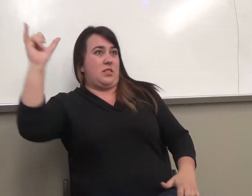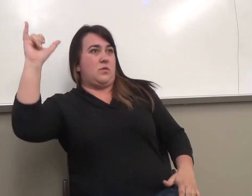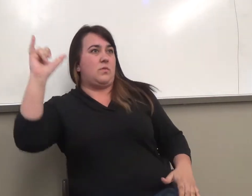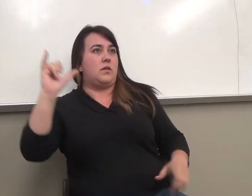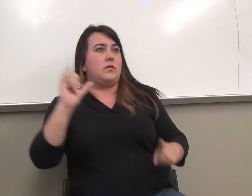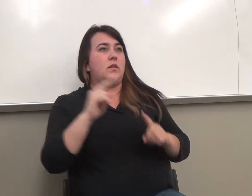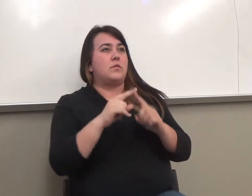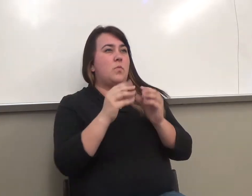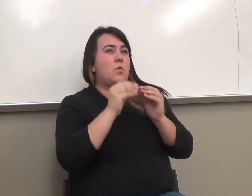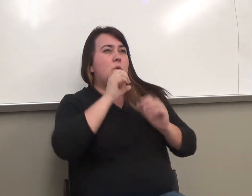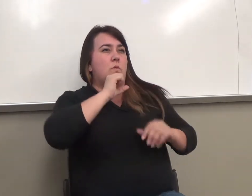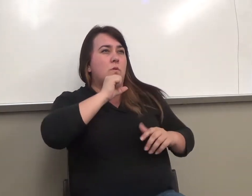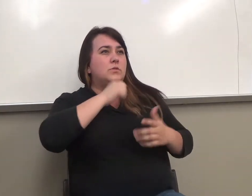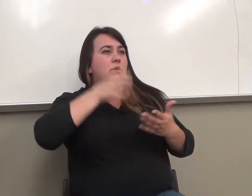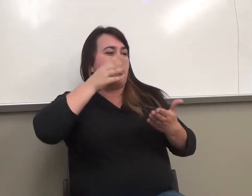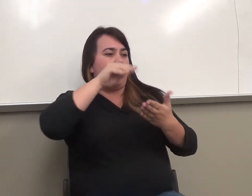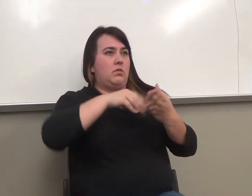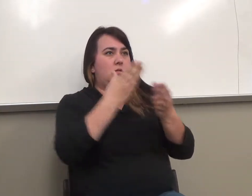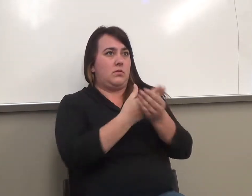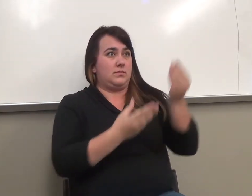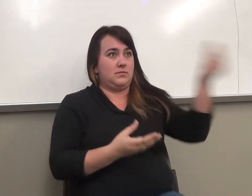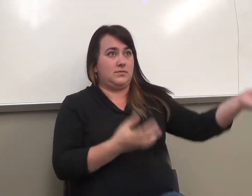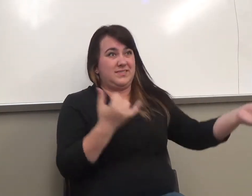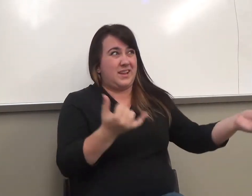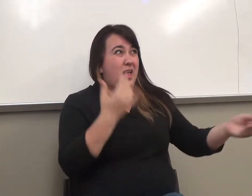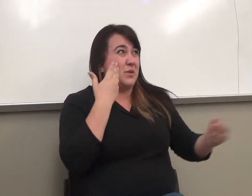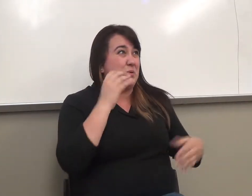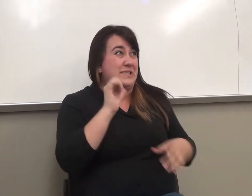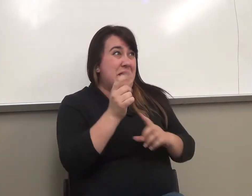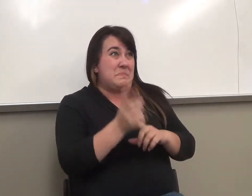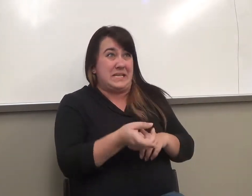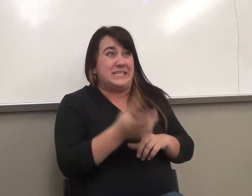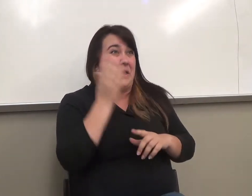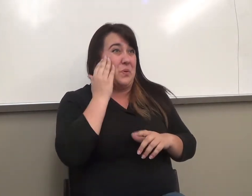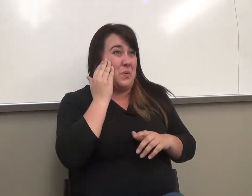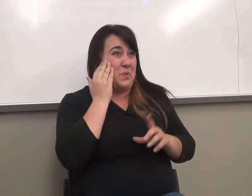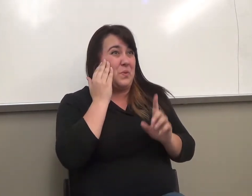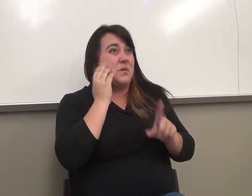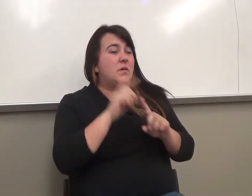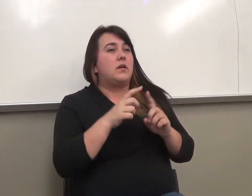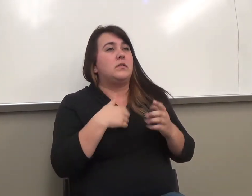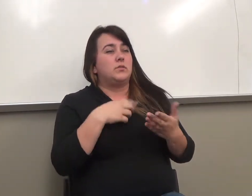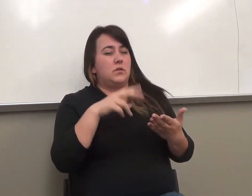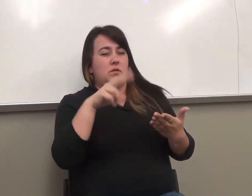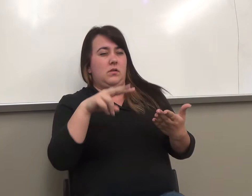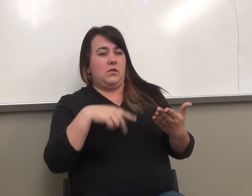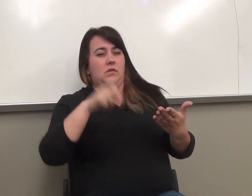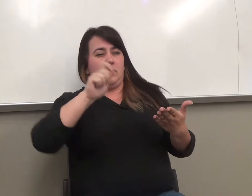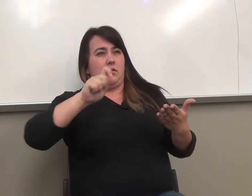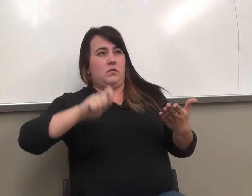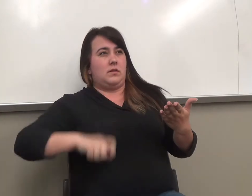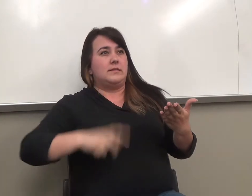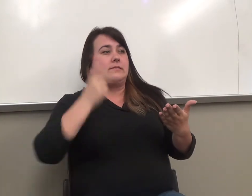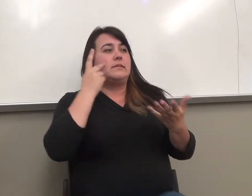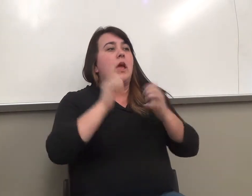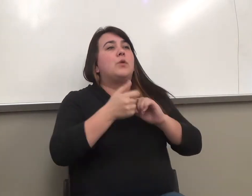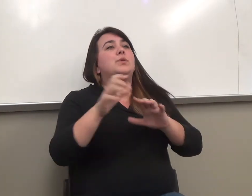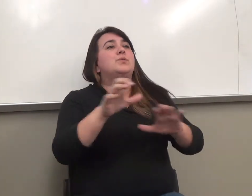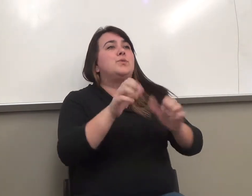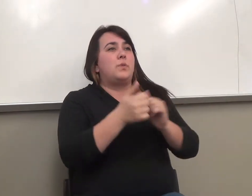very quickly, I know we only have like 10 minutes or so, but see how you do with this.